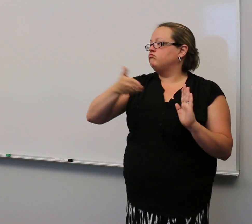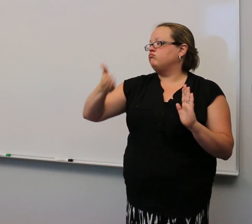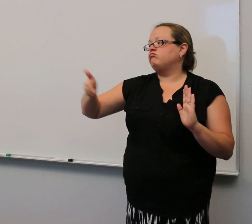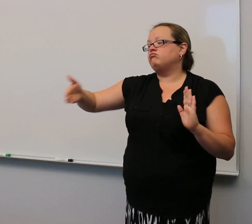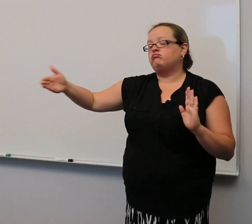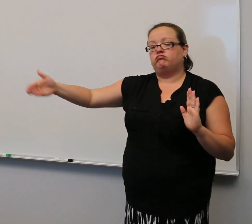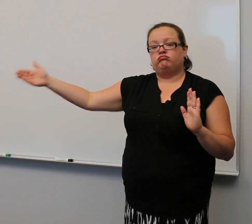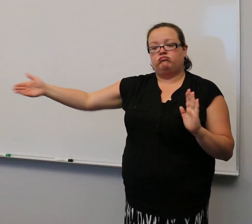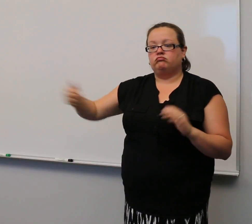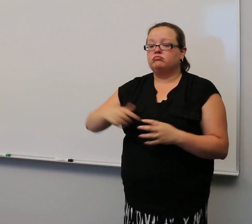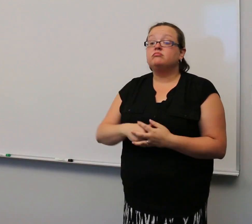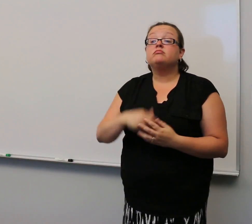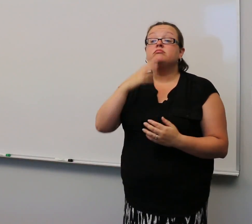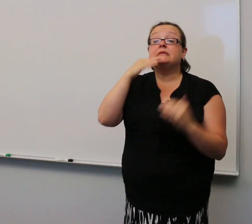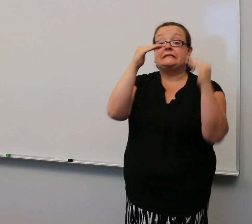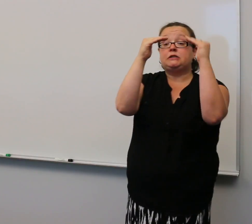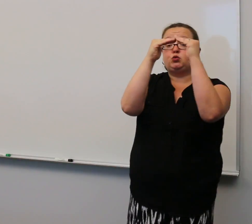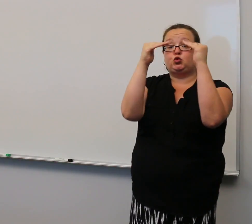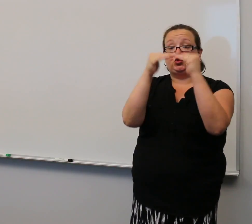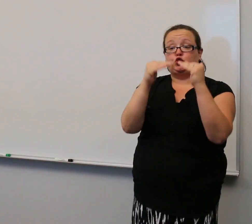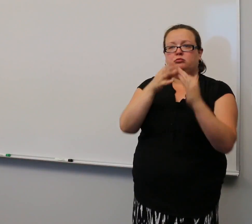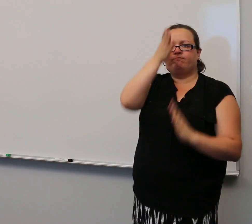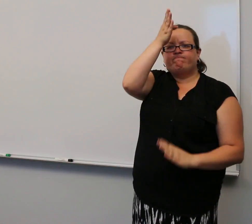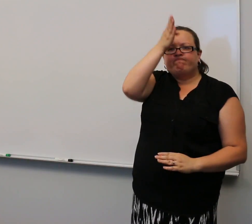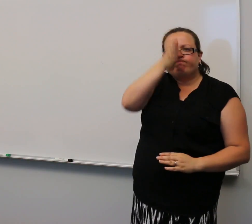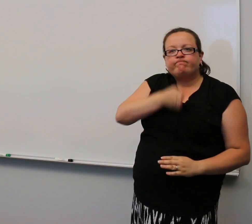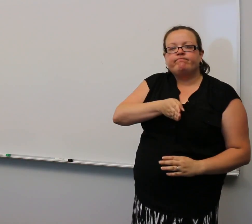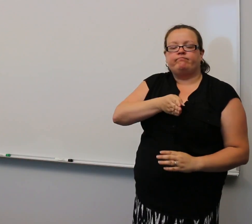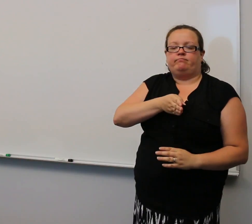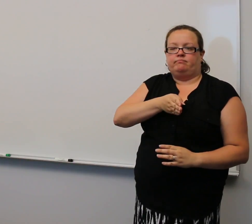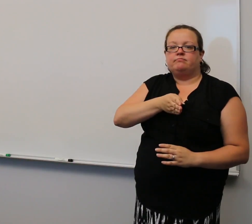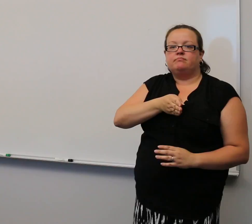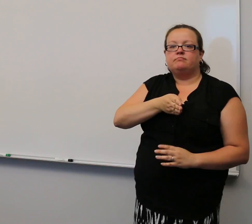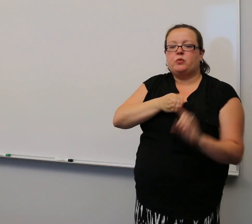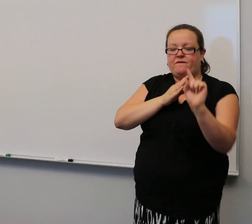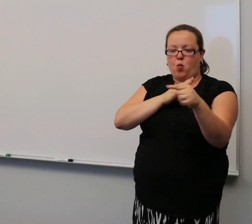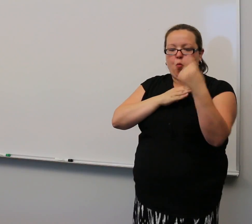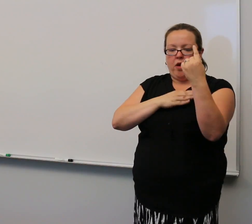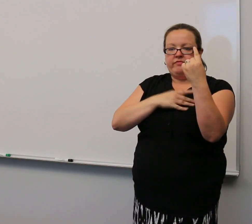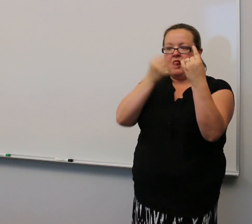questions our equal signs line up, and we only have one equal sign per line.